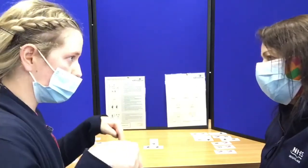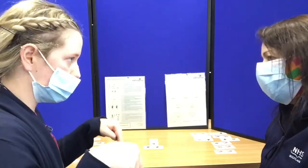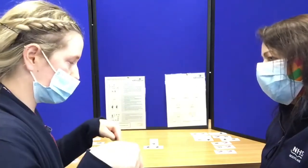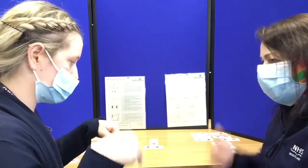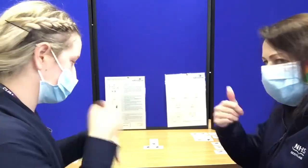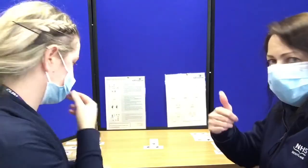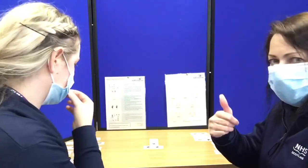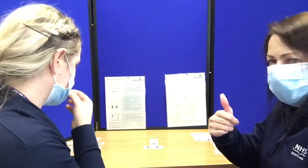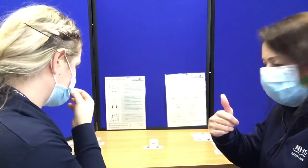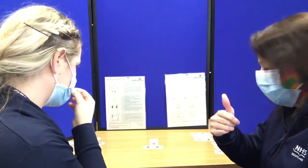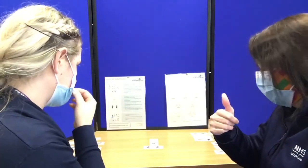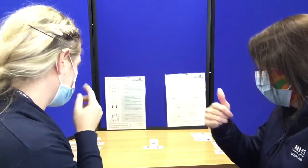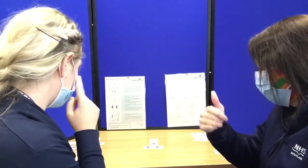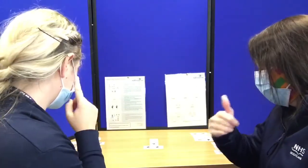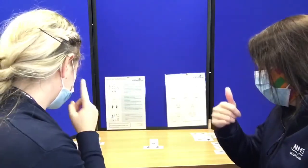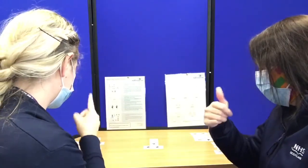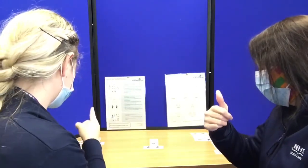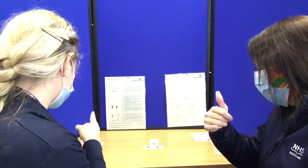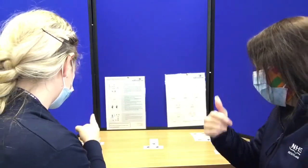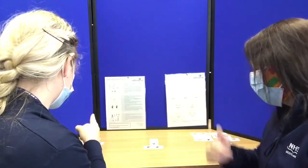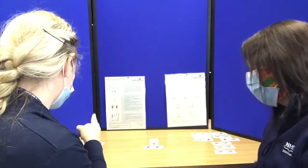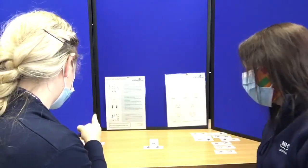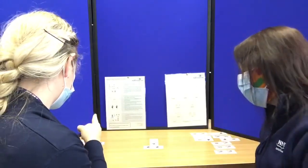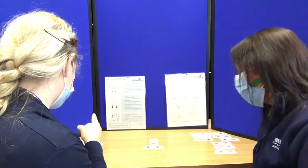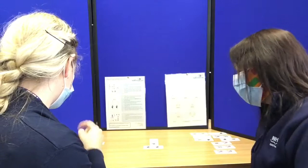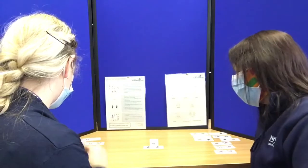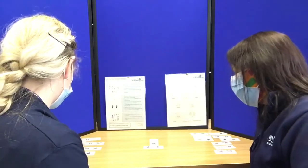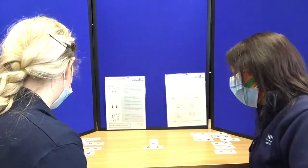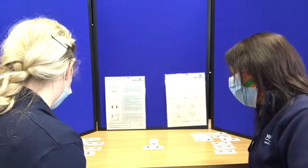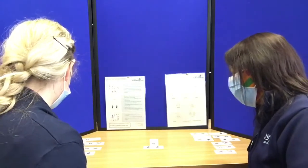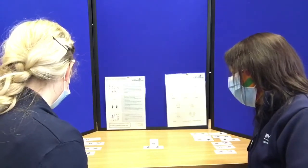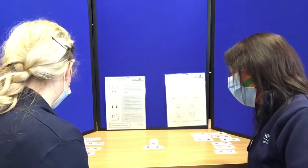dog. Let me Okay. see.